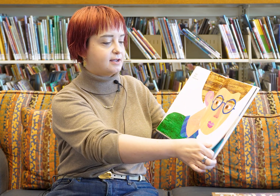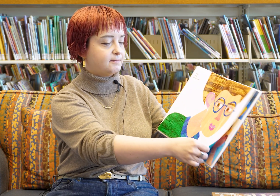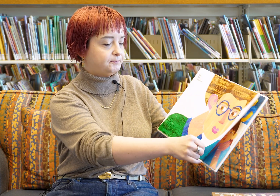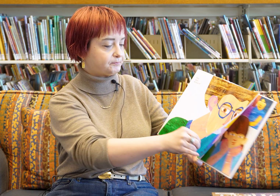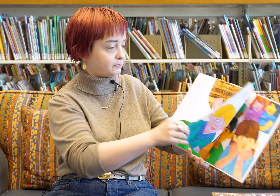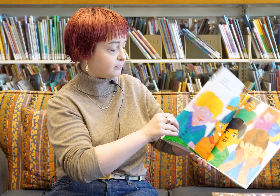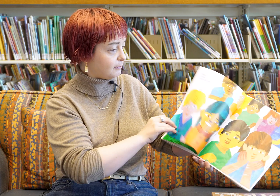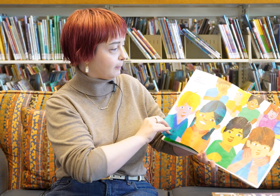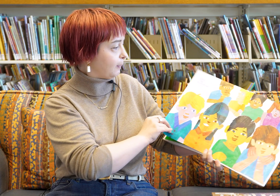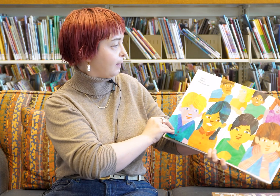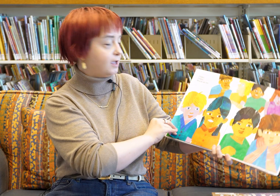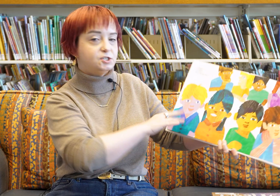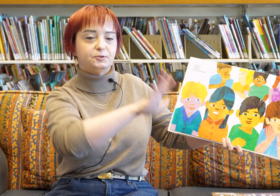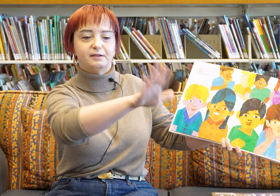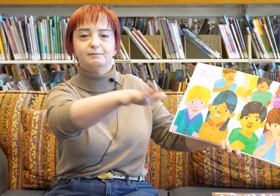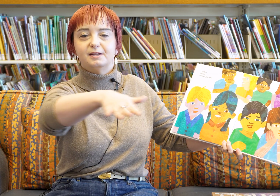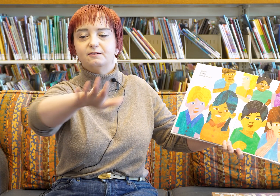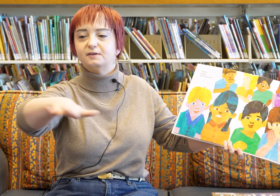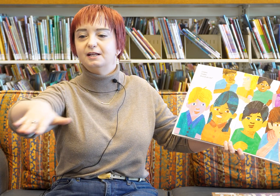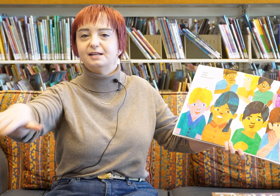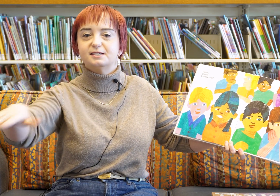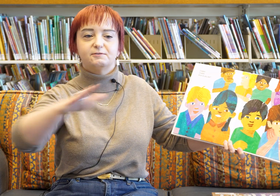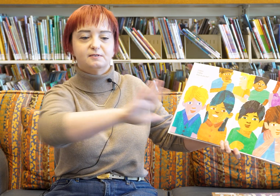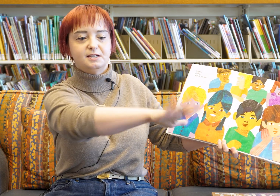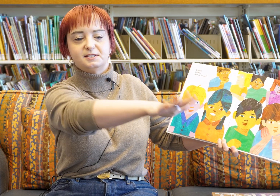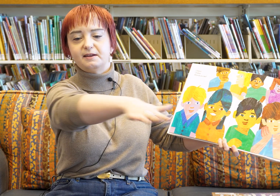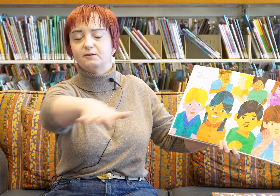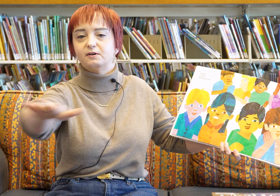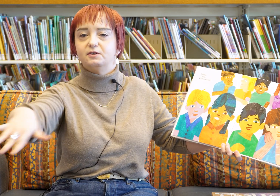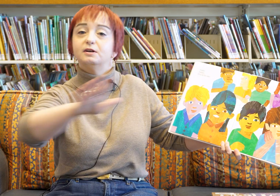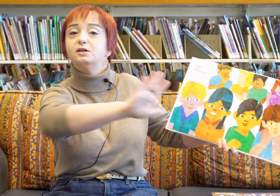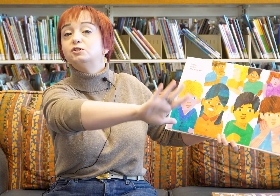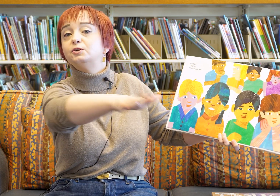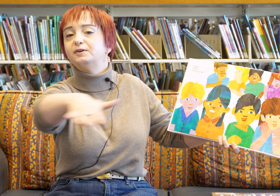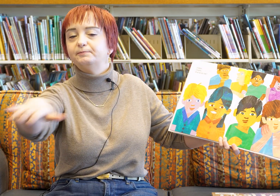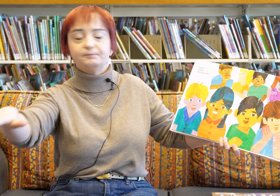sign. Children. Think of lots of kids standing in front of you. Children.